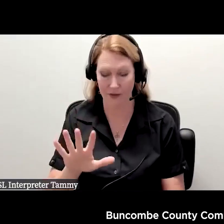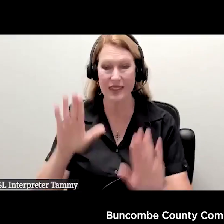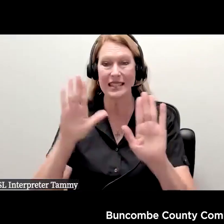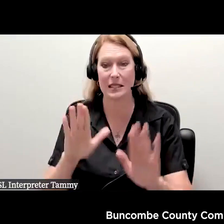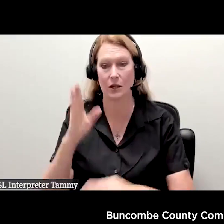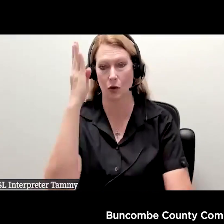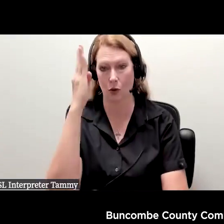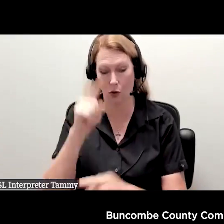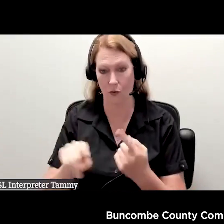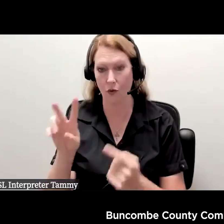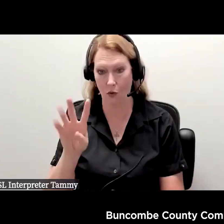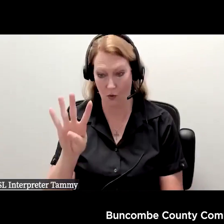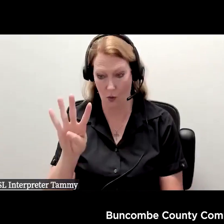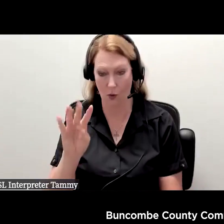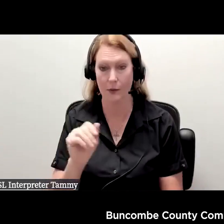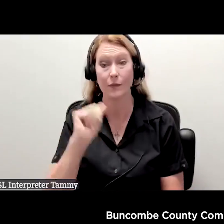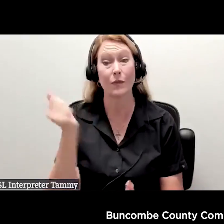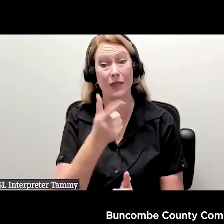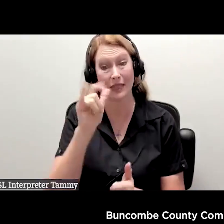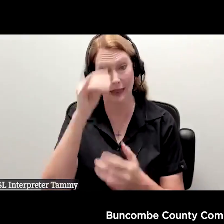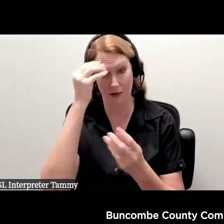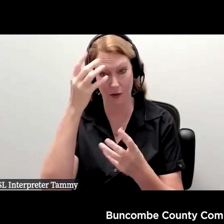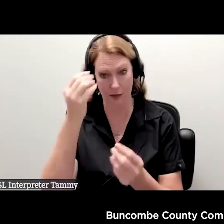noon to 4. All of this information will be